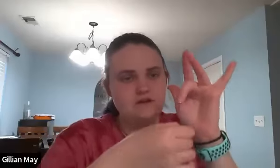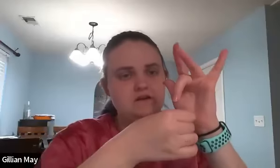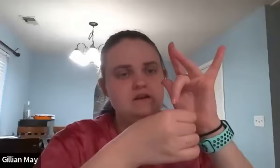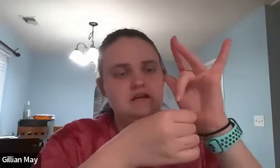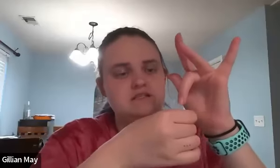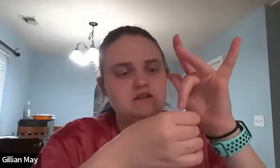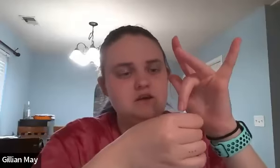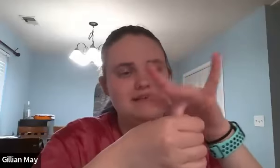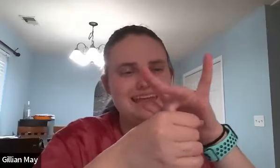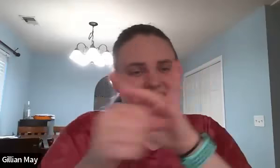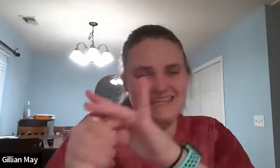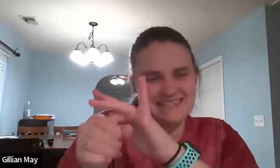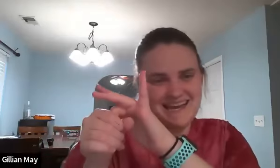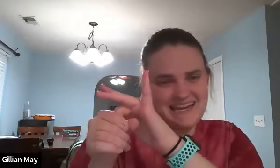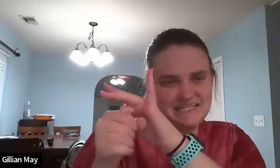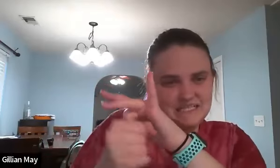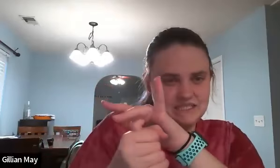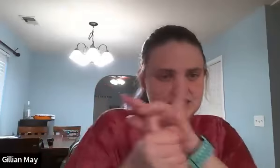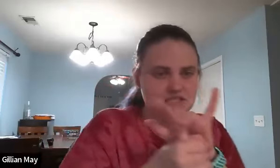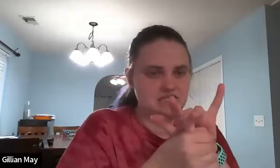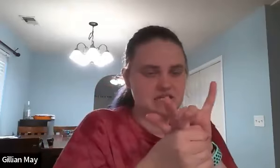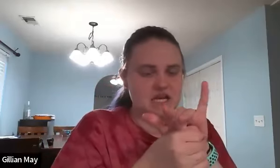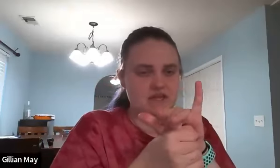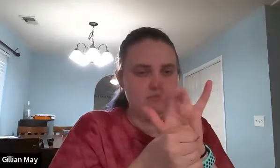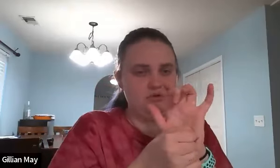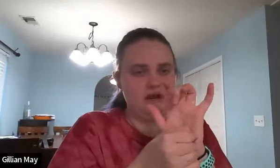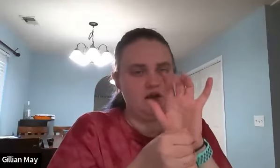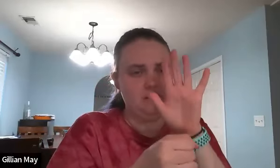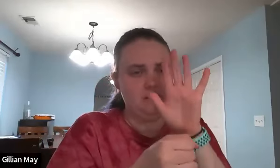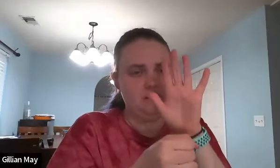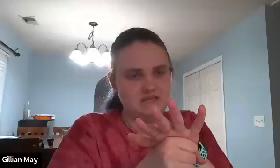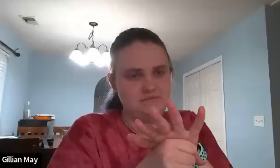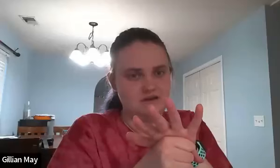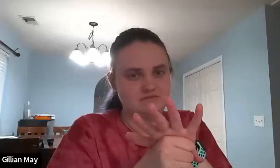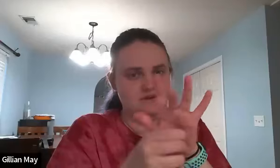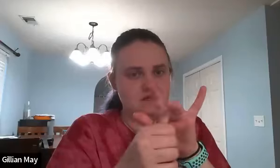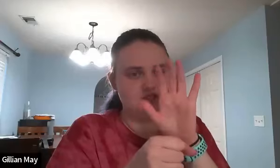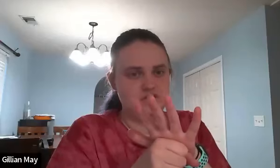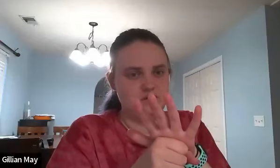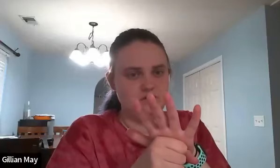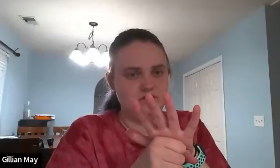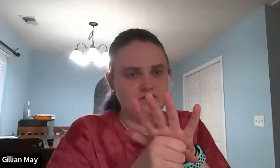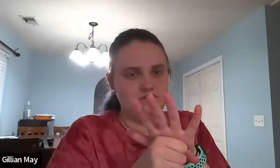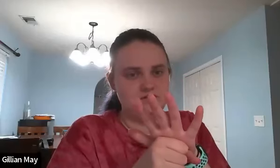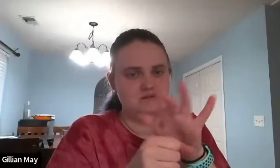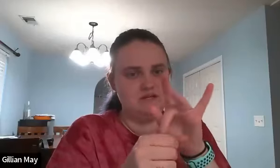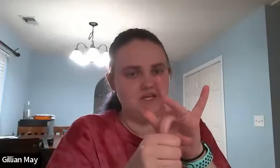finger. It's going to go like inside, and then you pull it out and you slap down. Soda. And you do it